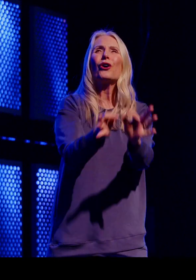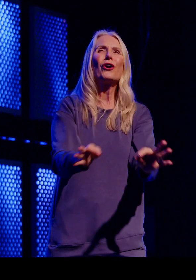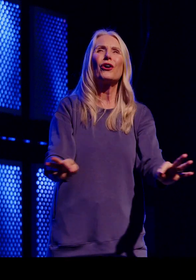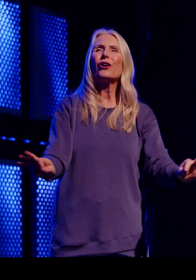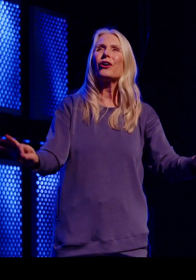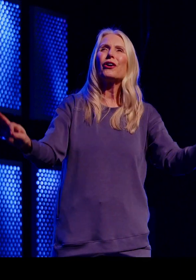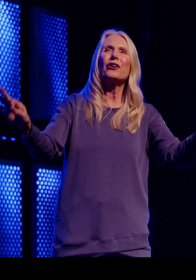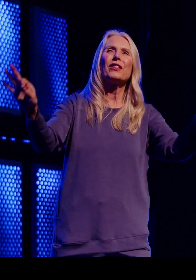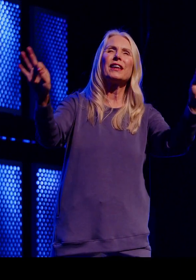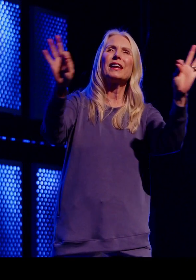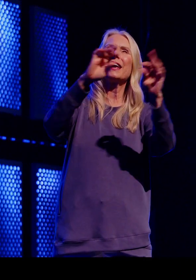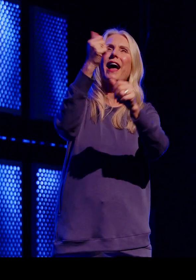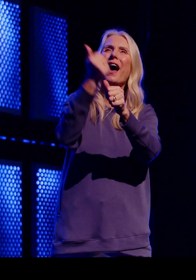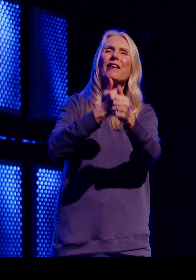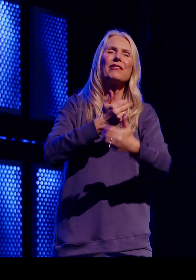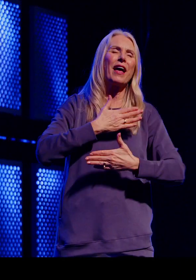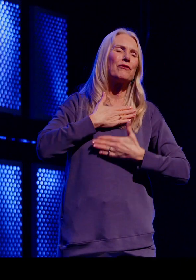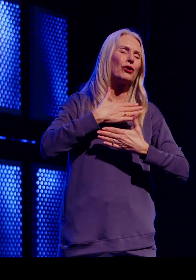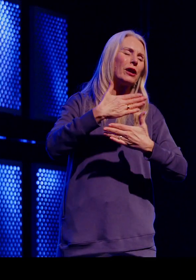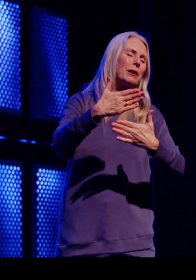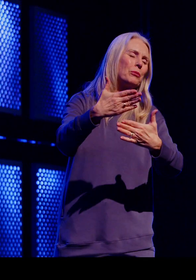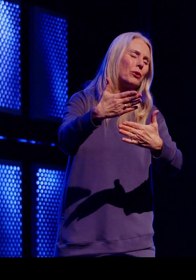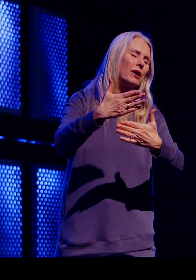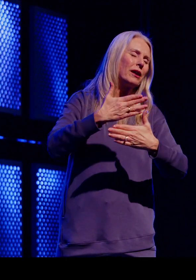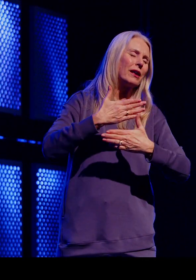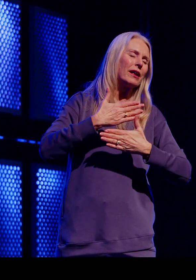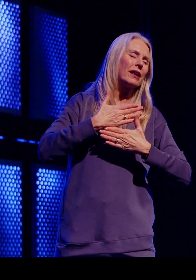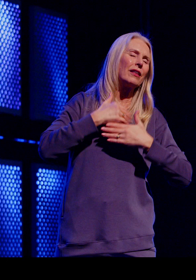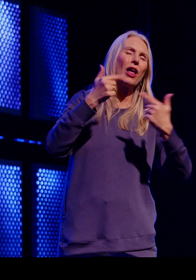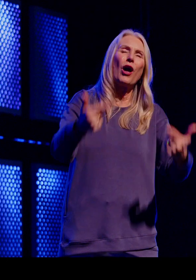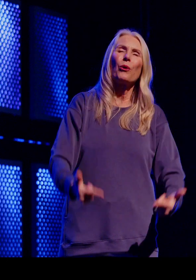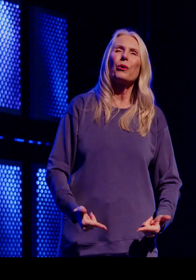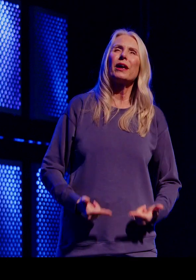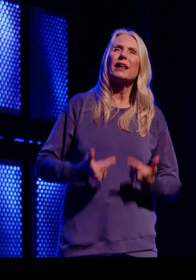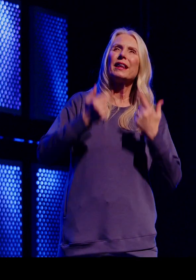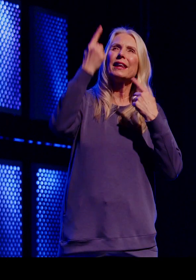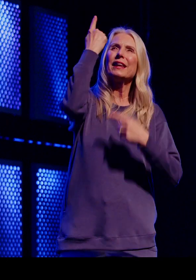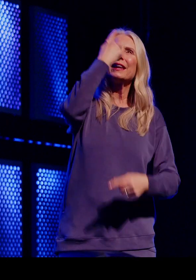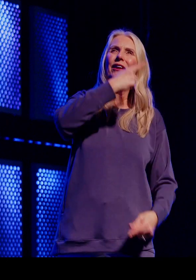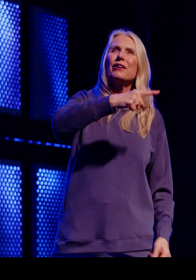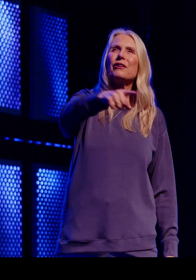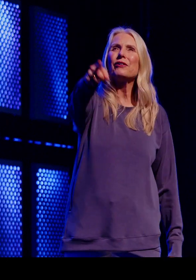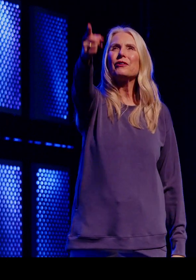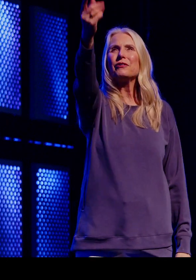Worthy of every breath we could ever breathe, we live for you.